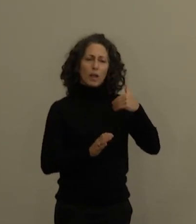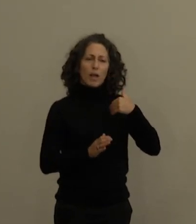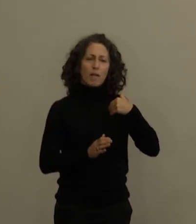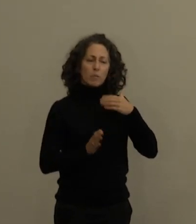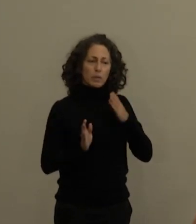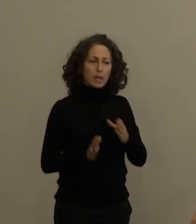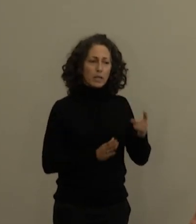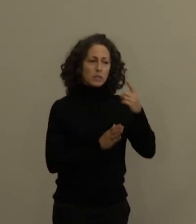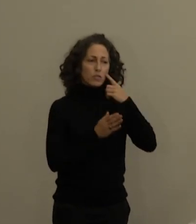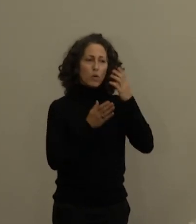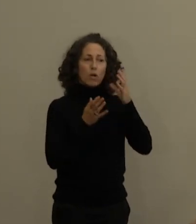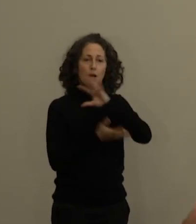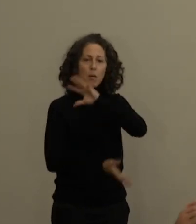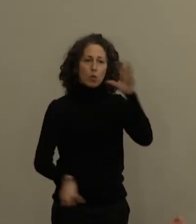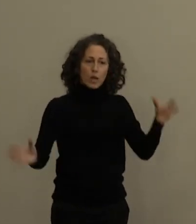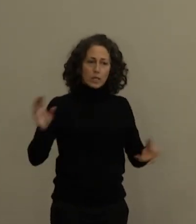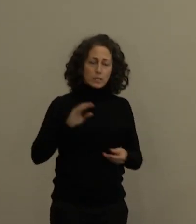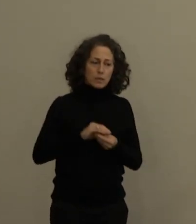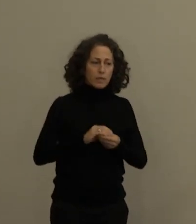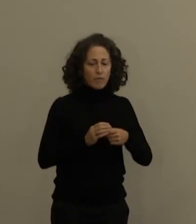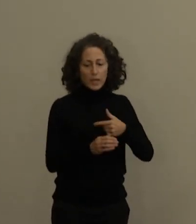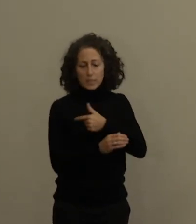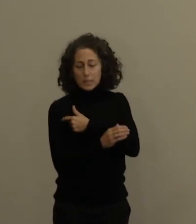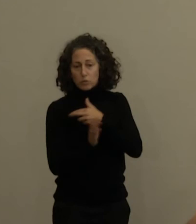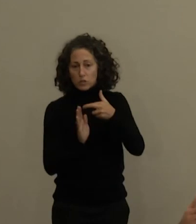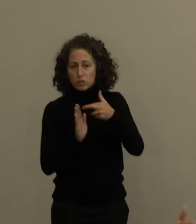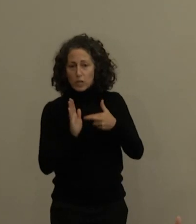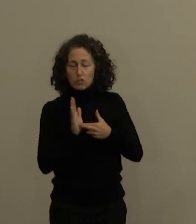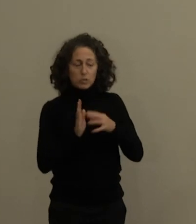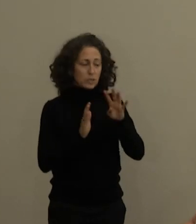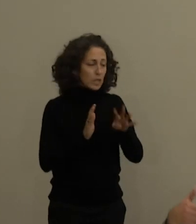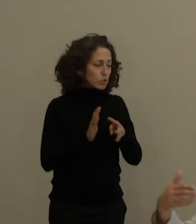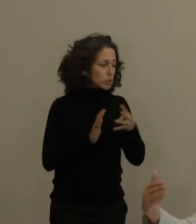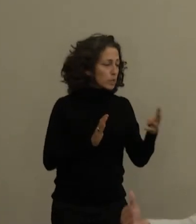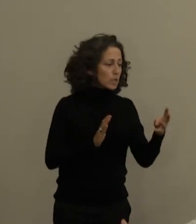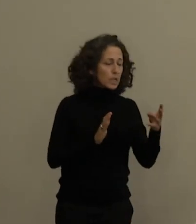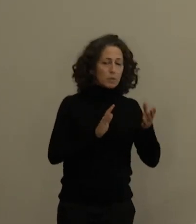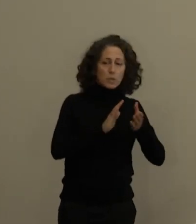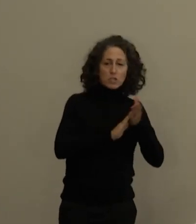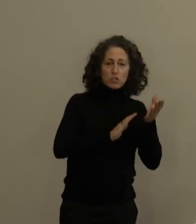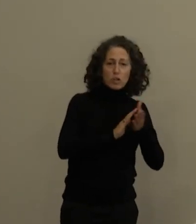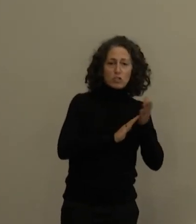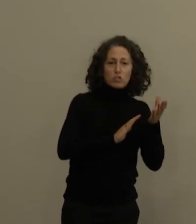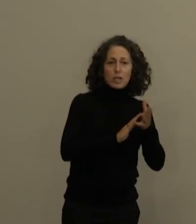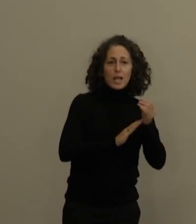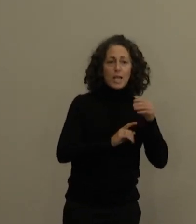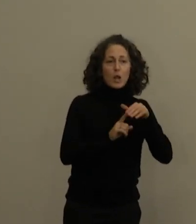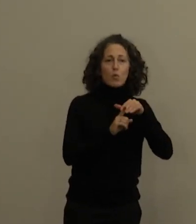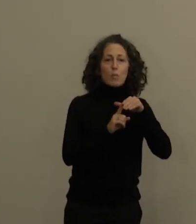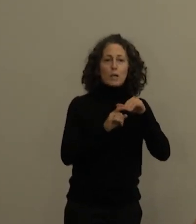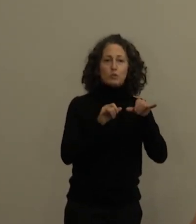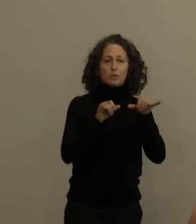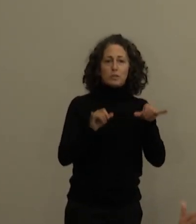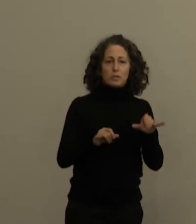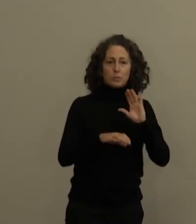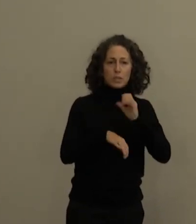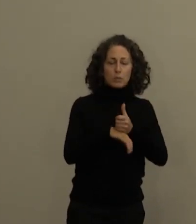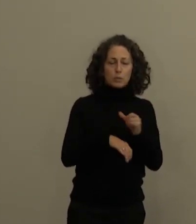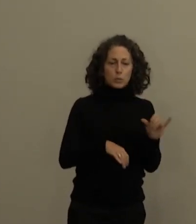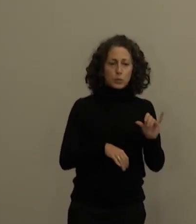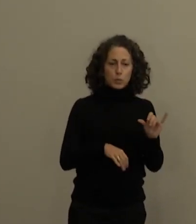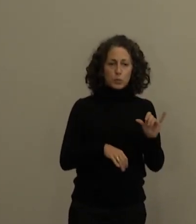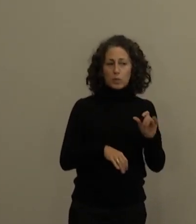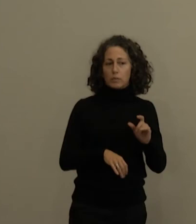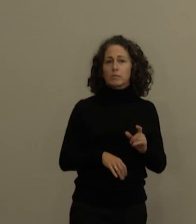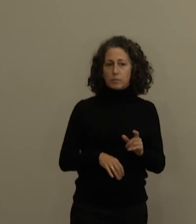comprehensive vaccine registration, scheduling, administration, and then reminder system that I'm told will